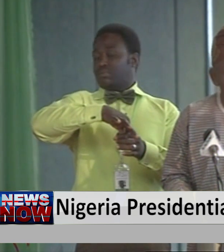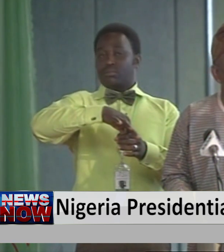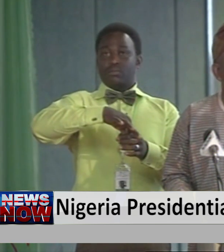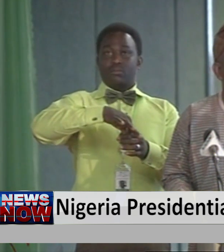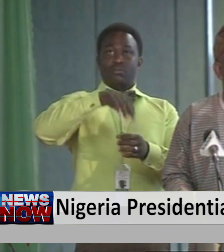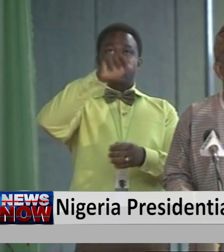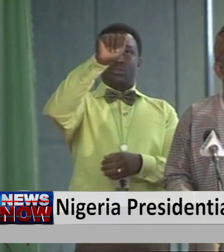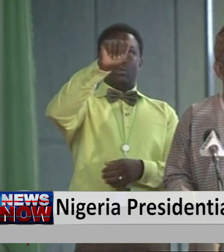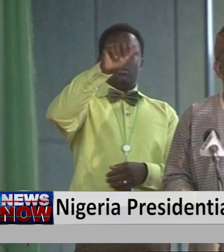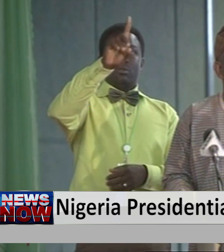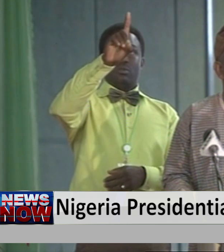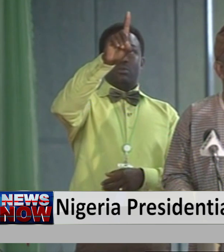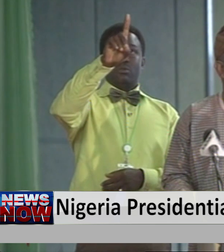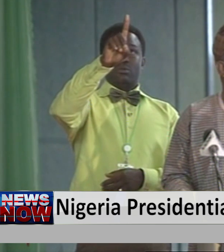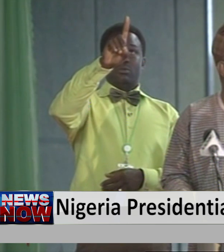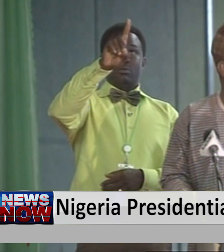AD,